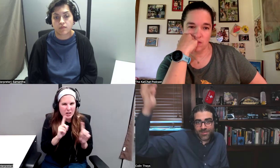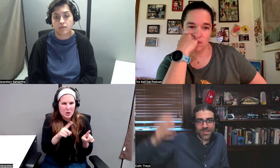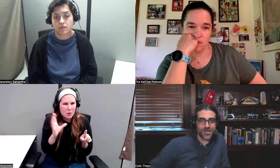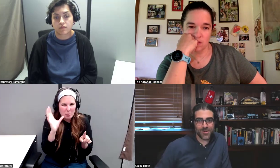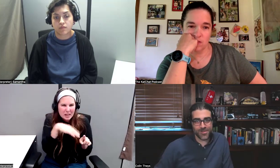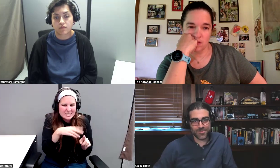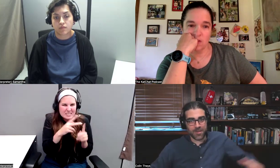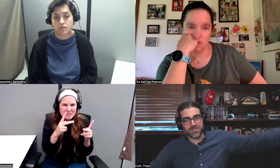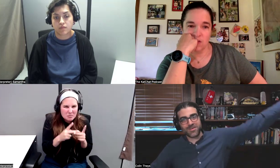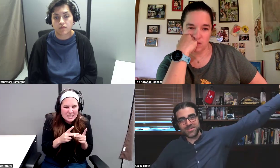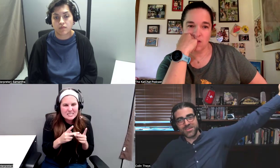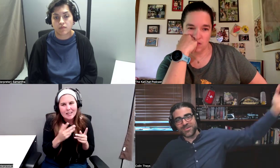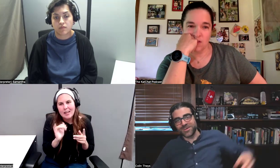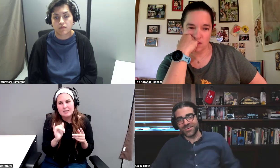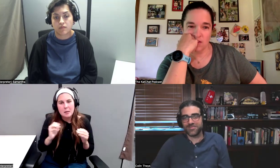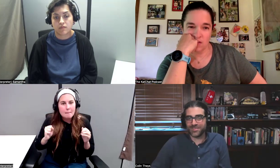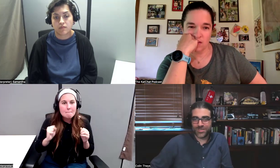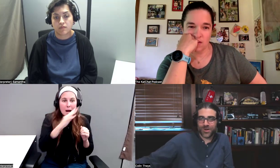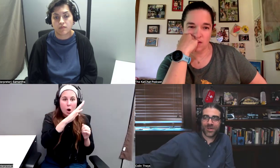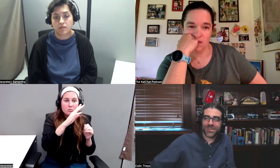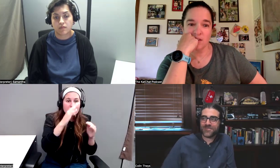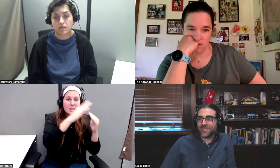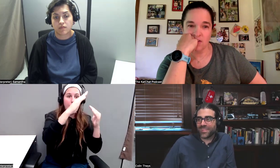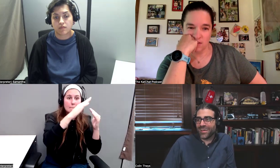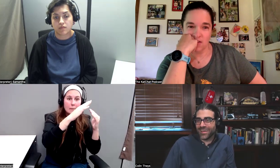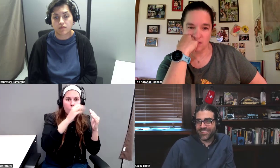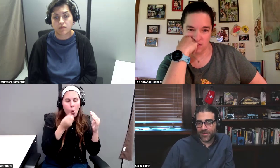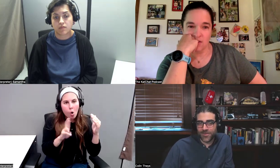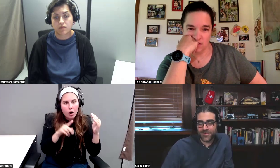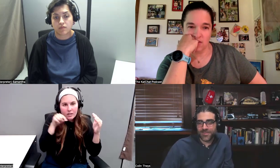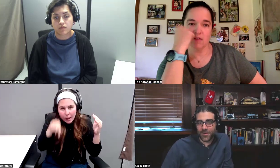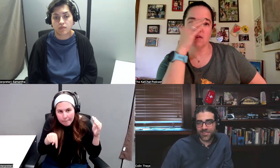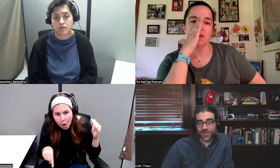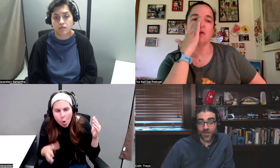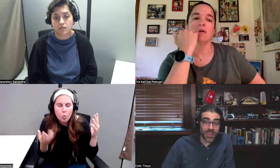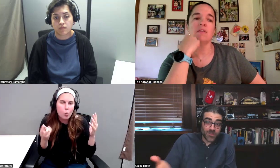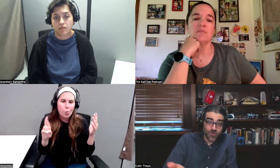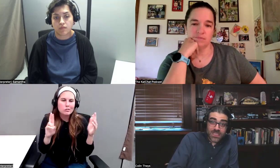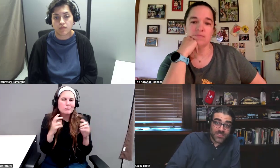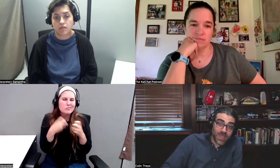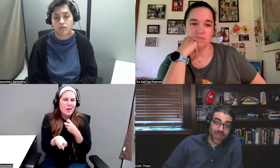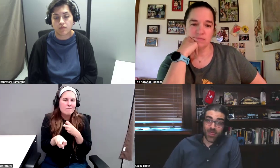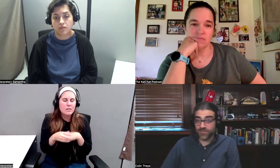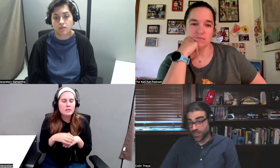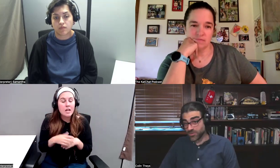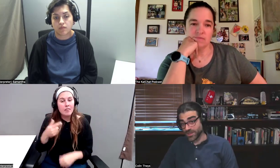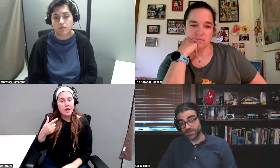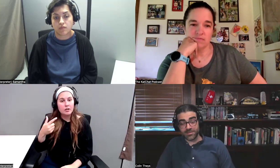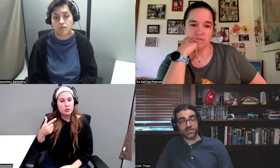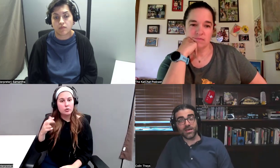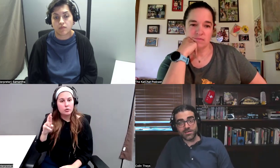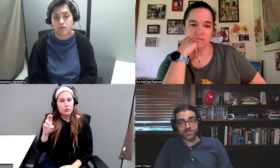of a mountain here, the top of a mountain here, the shore. So that was difficult. And then in Greece, we had a lot of